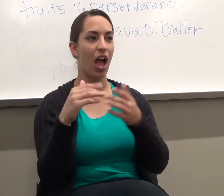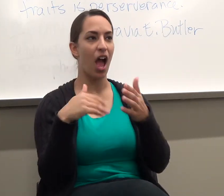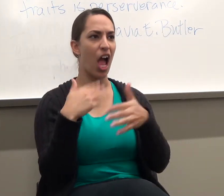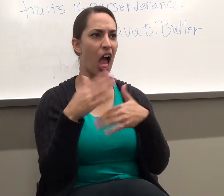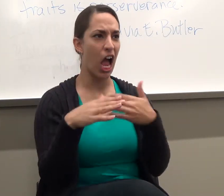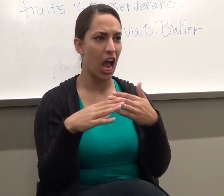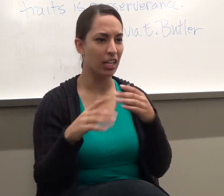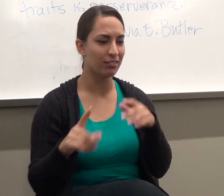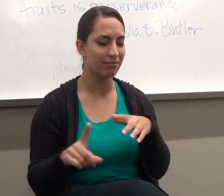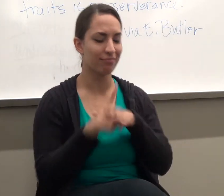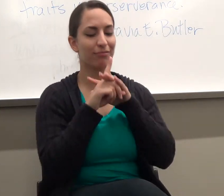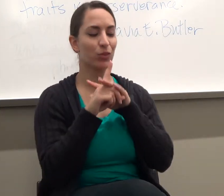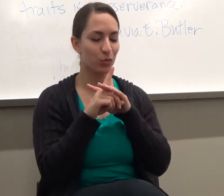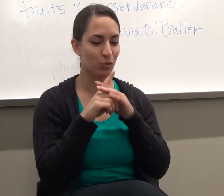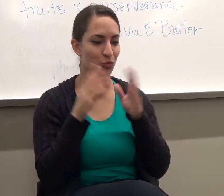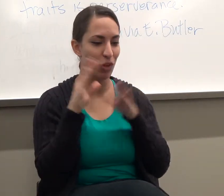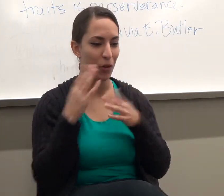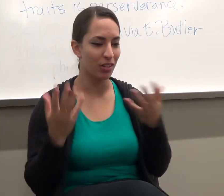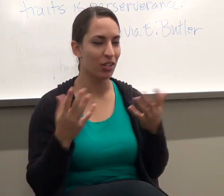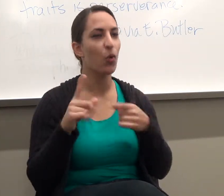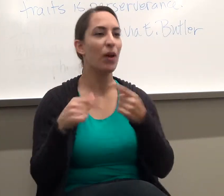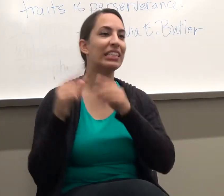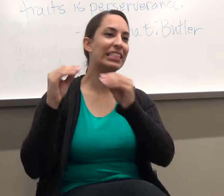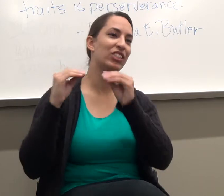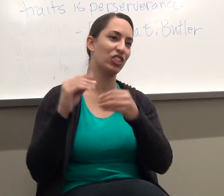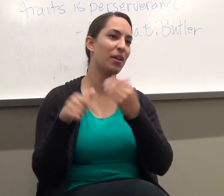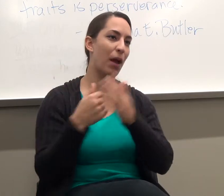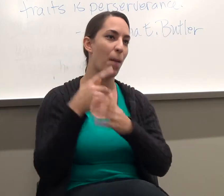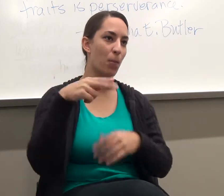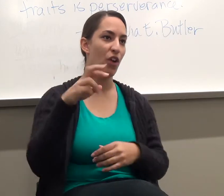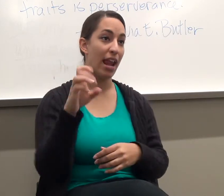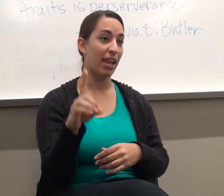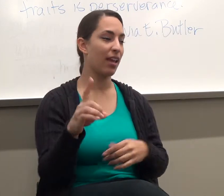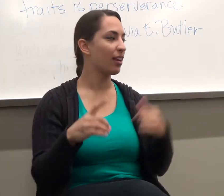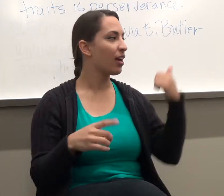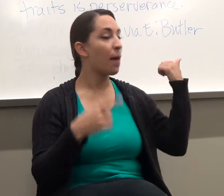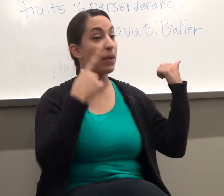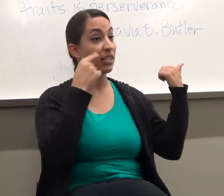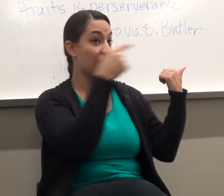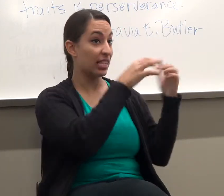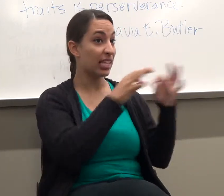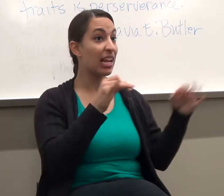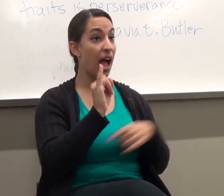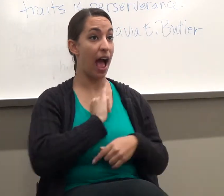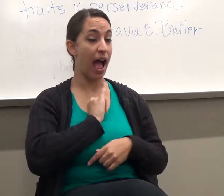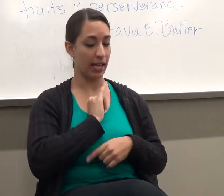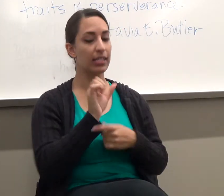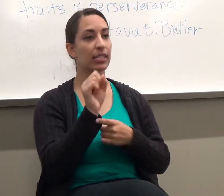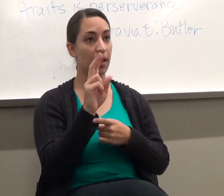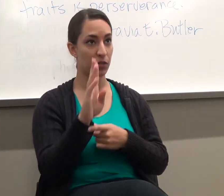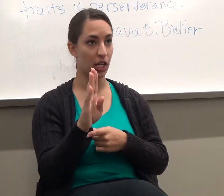trouble teaching the predicate. Okay? In this sentence, I is the subject, teach is the